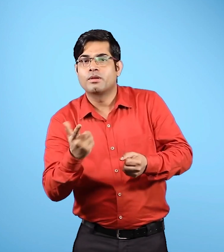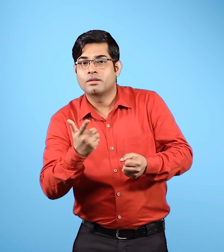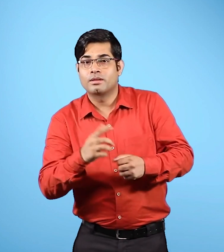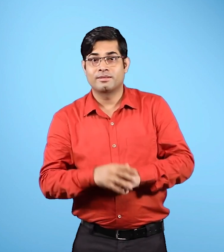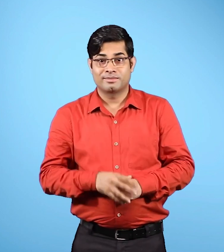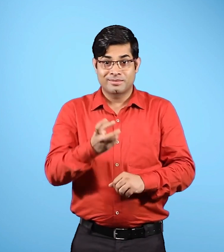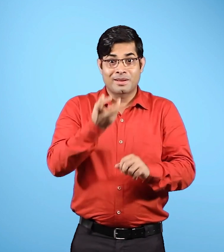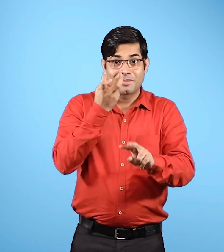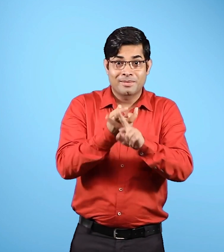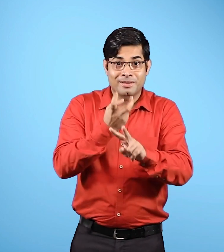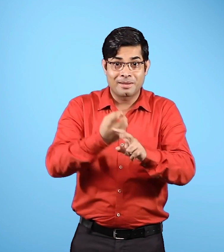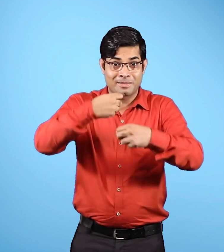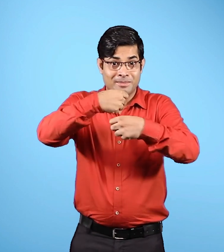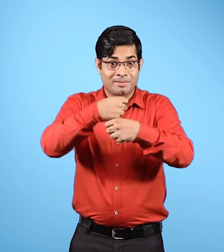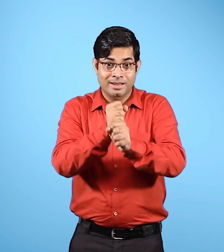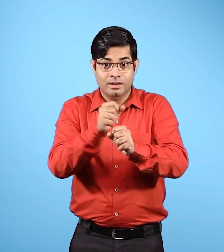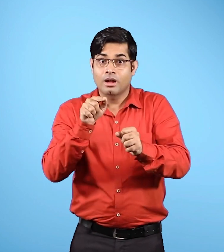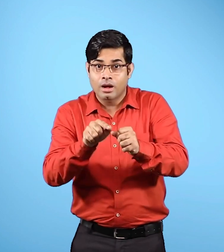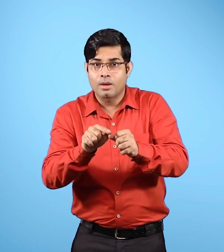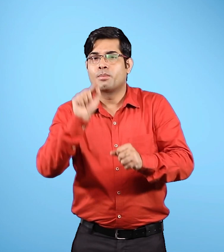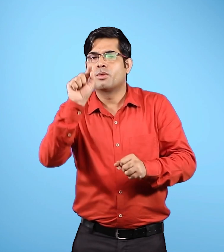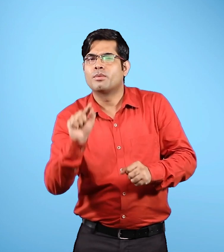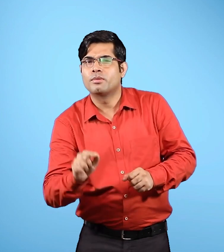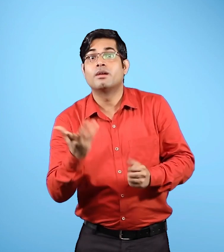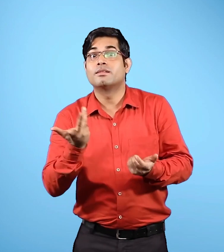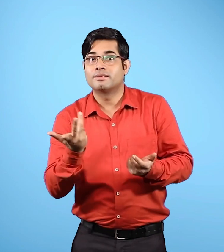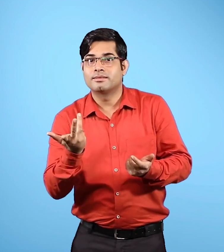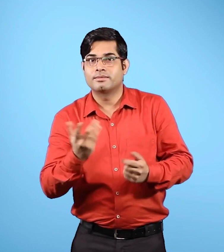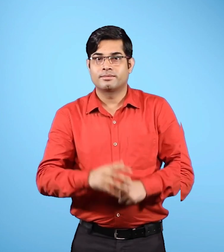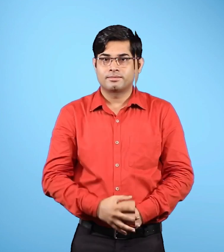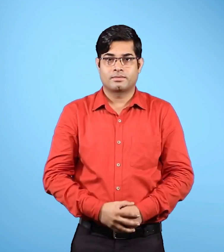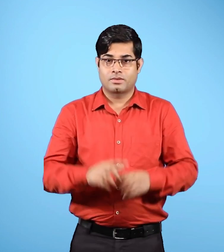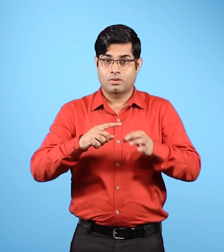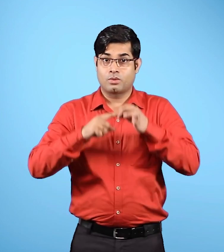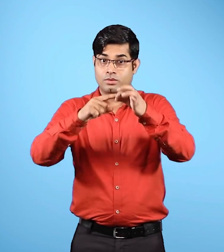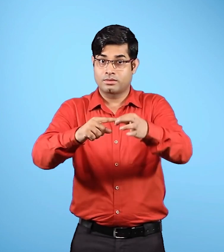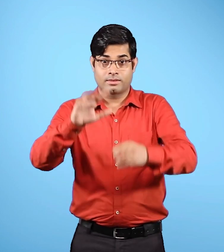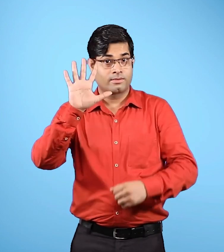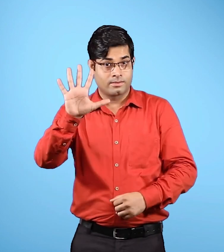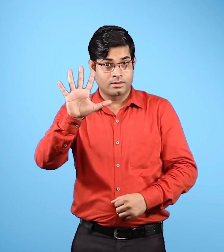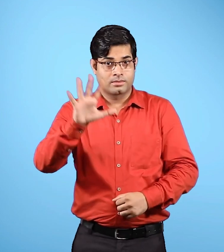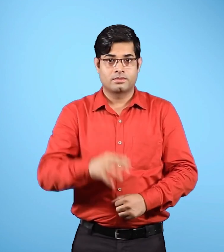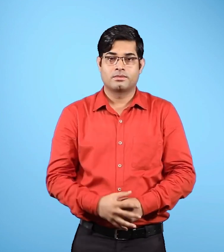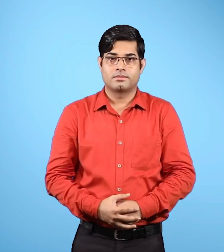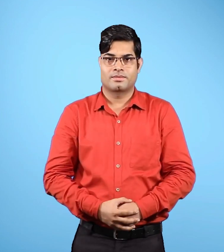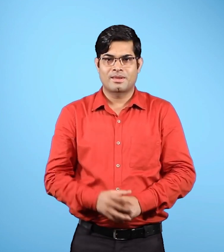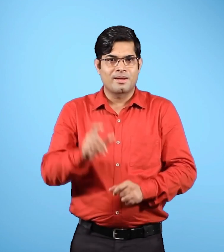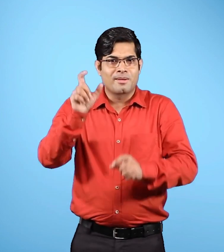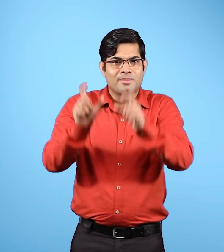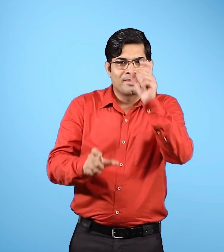archaeologists may find. Which of these could be made of stone? Number 5. Why do